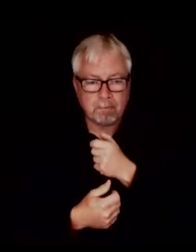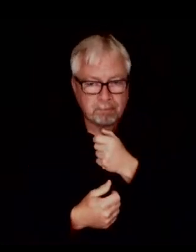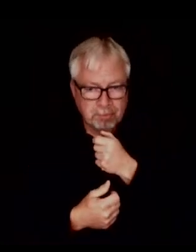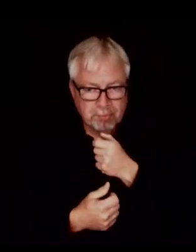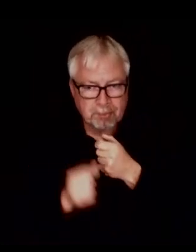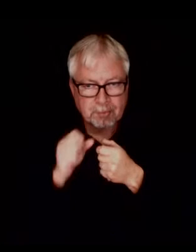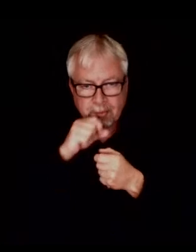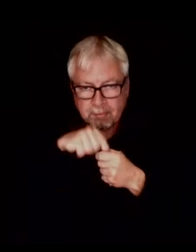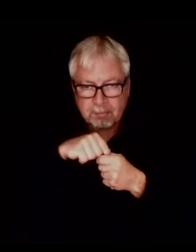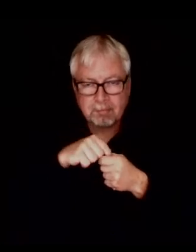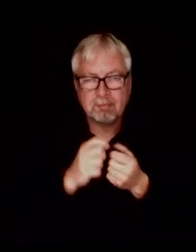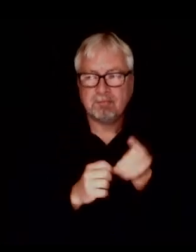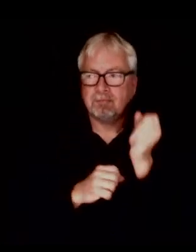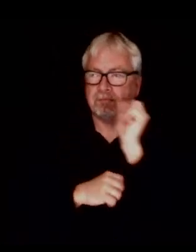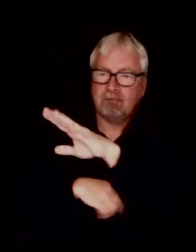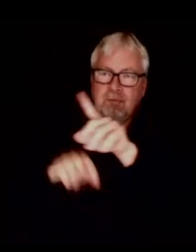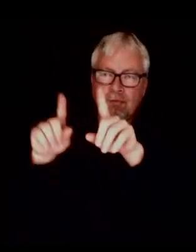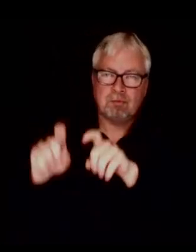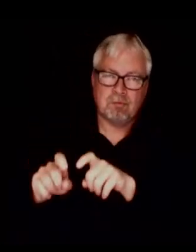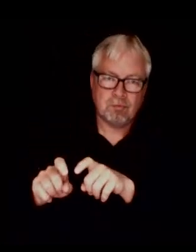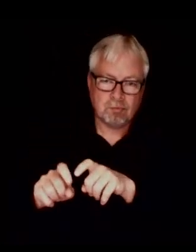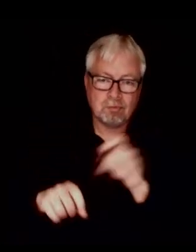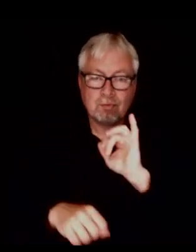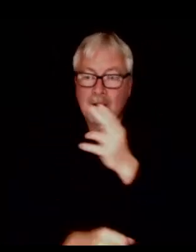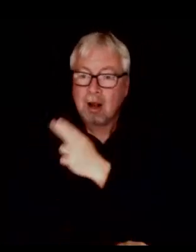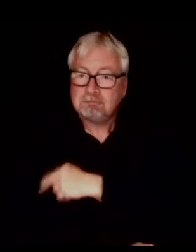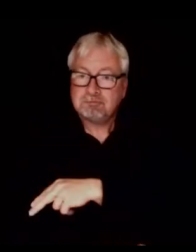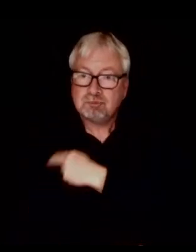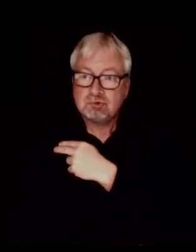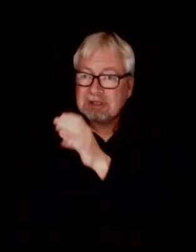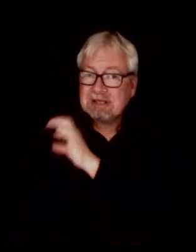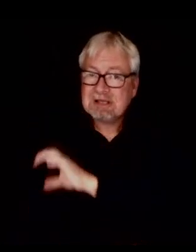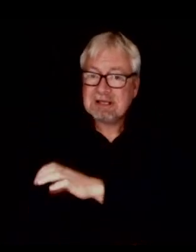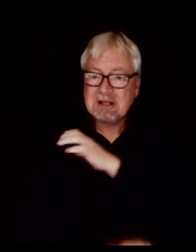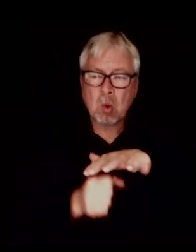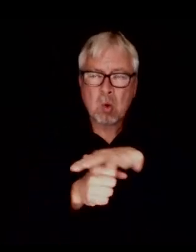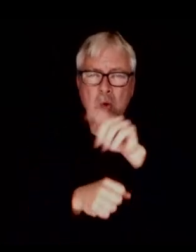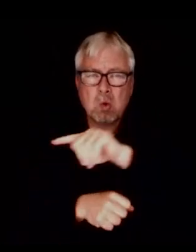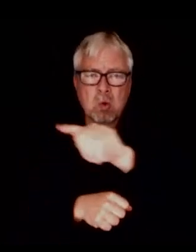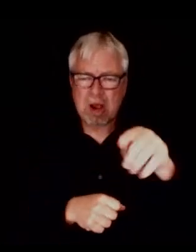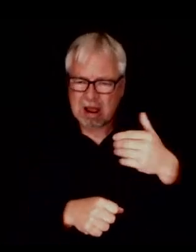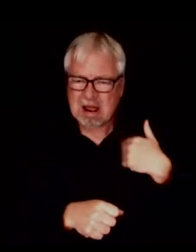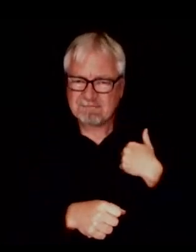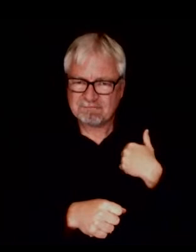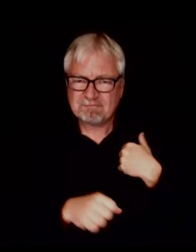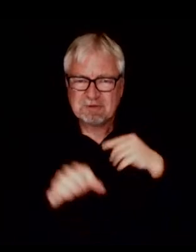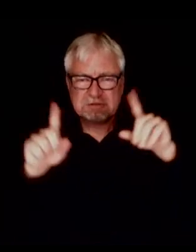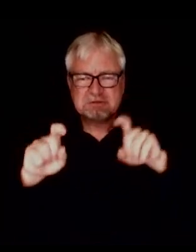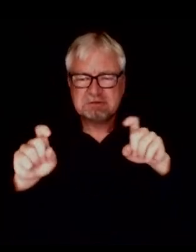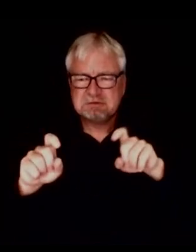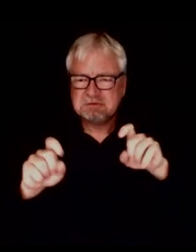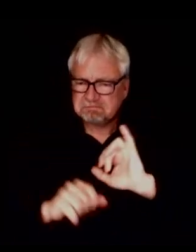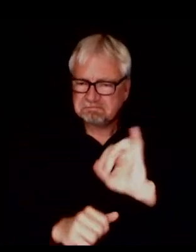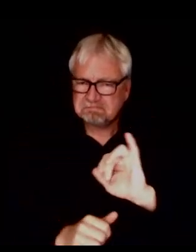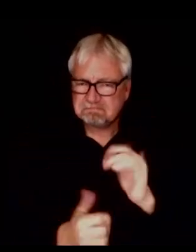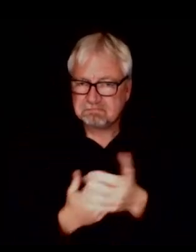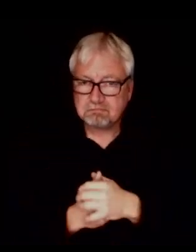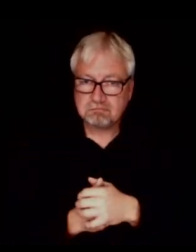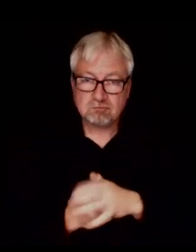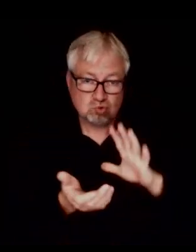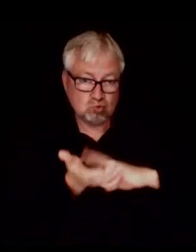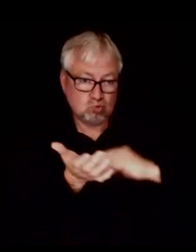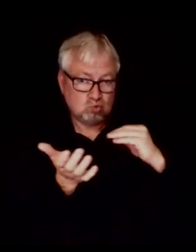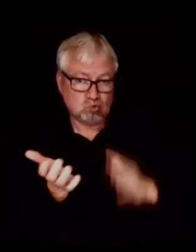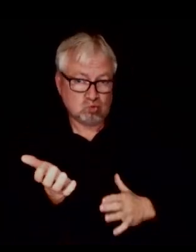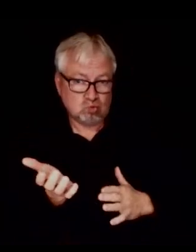hospitals also continue to offer testing. Schools have a really key role to play in this added testing push, and we'll hear more about